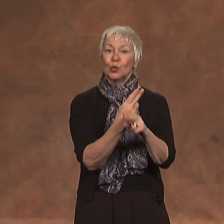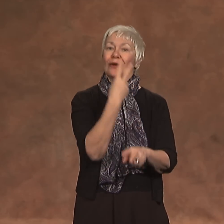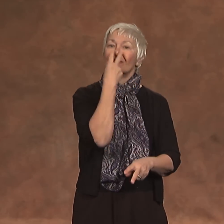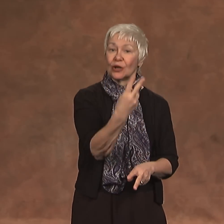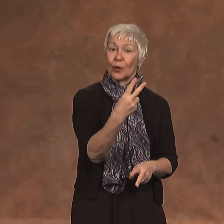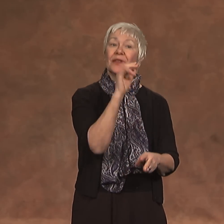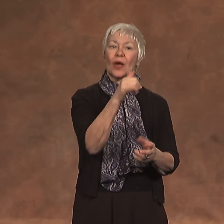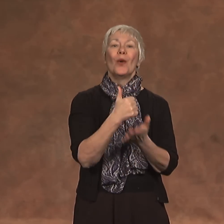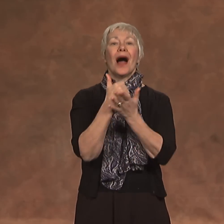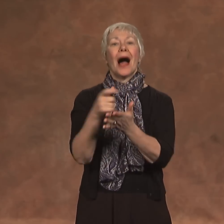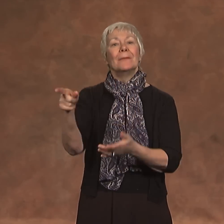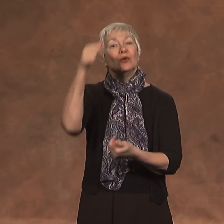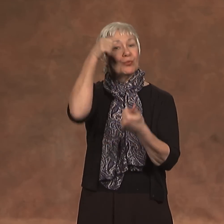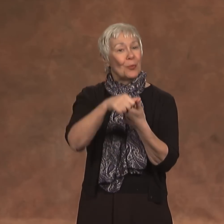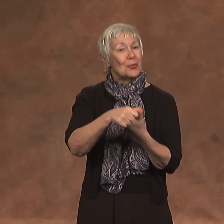remember better.